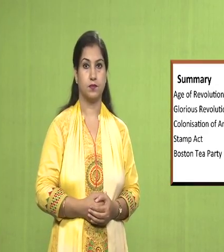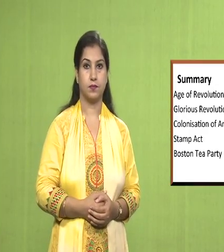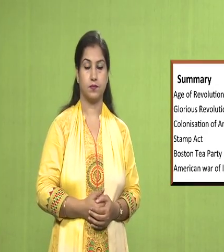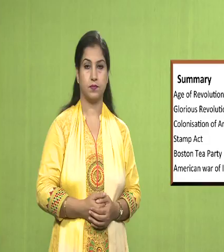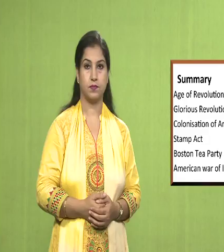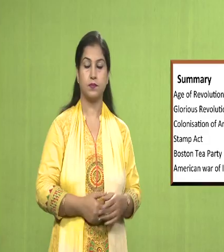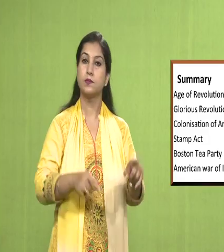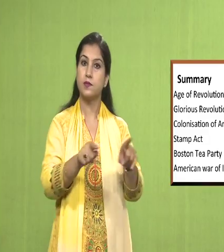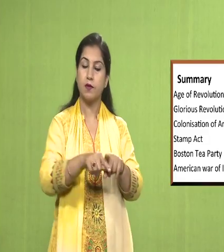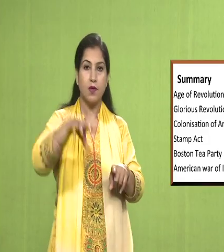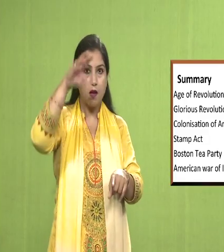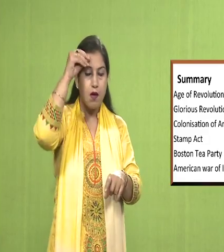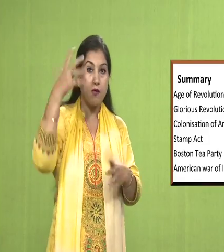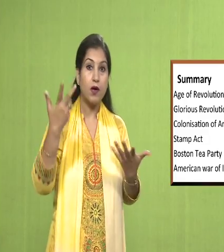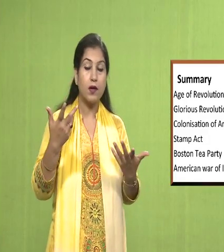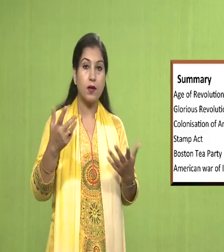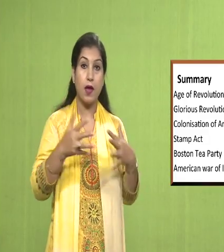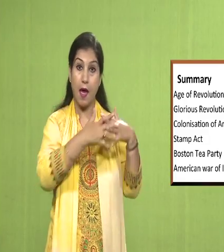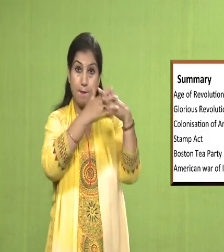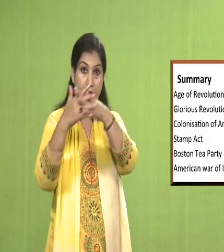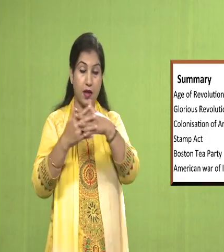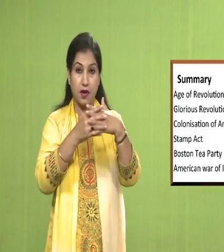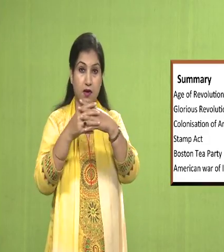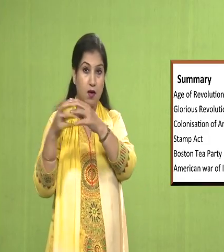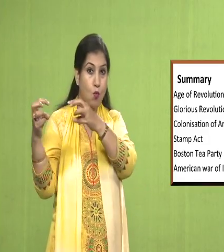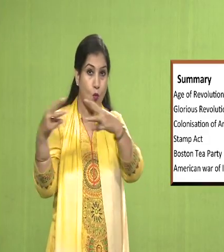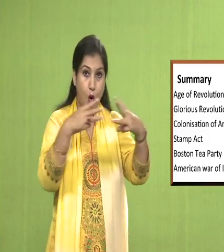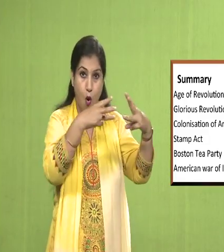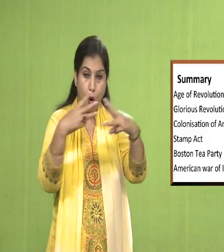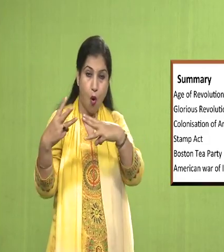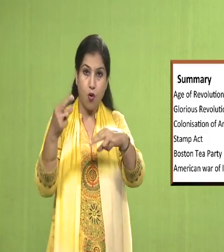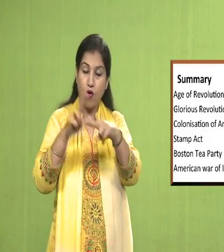We also learned the beginning of American War of Independence